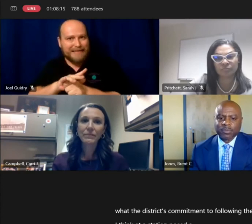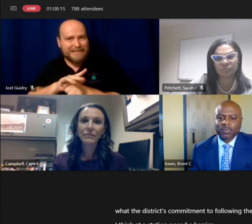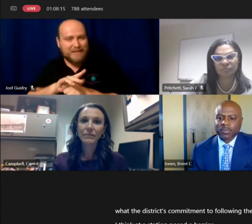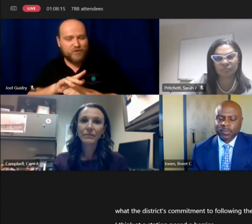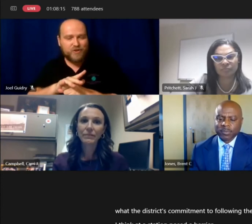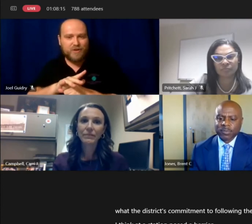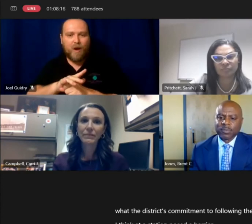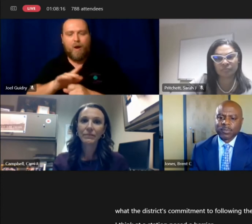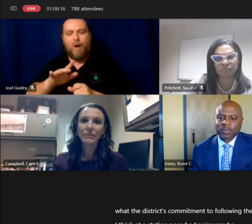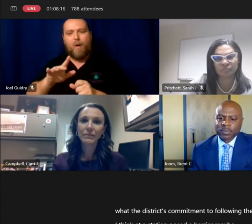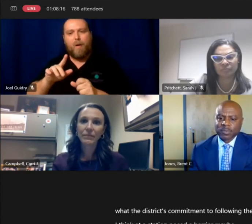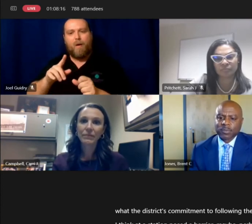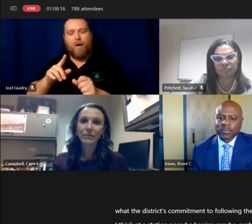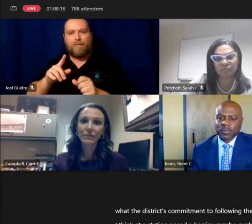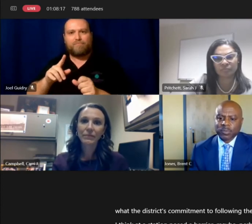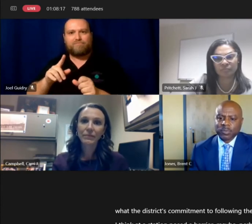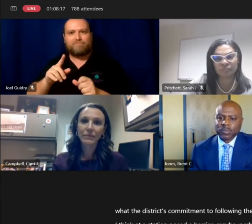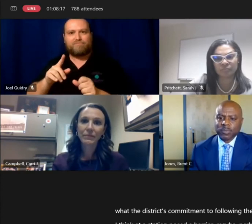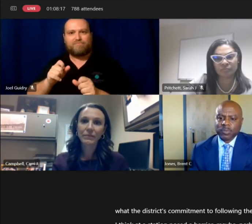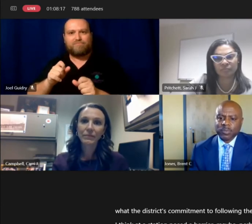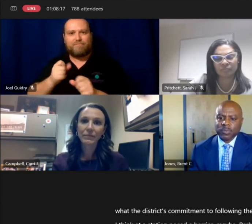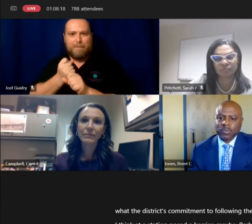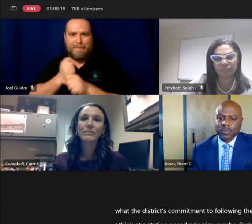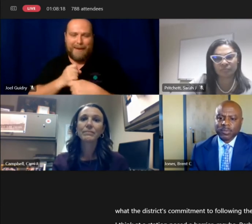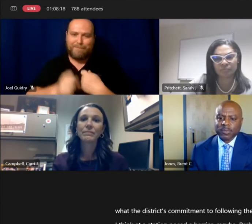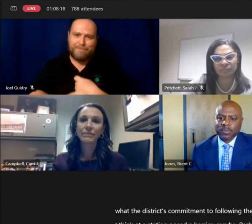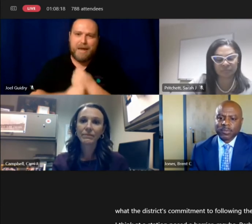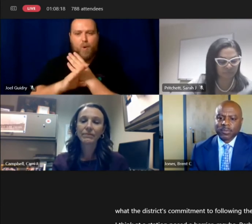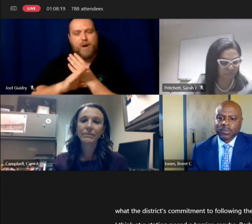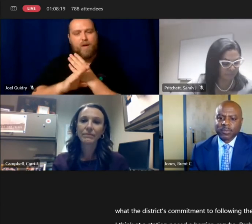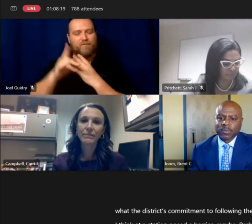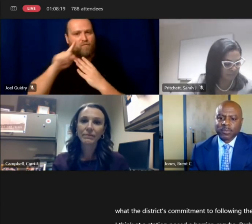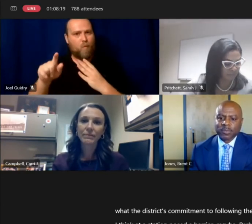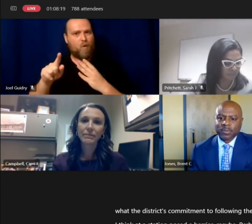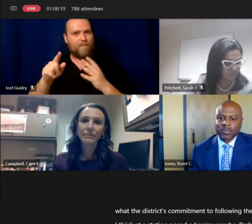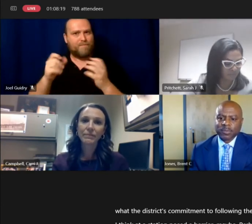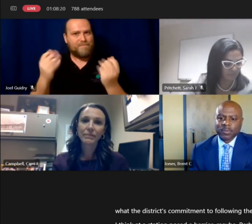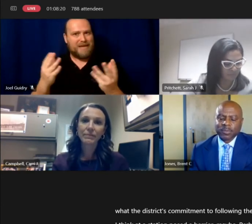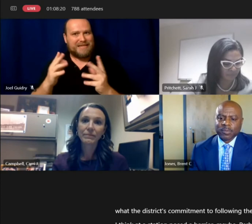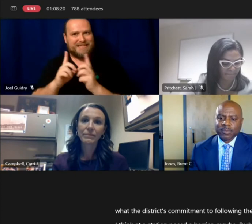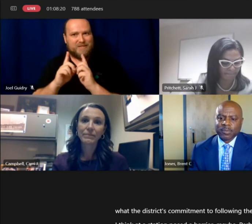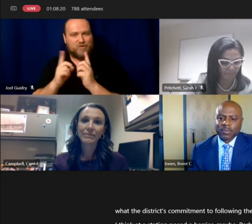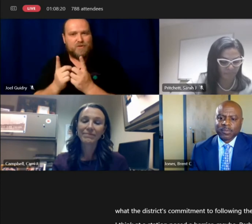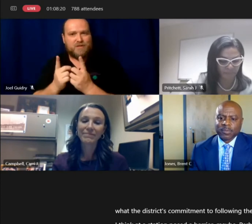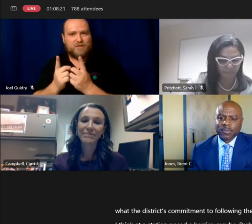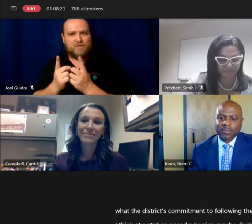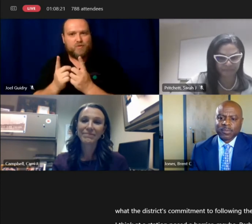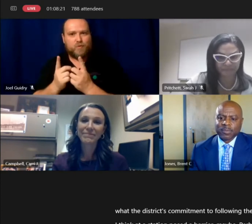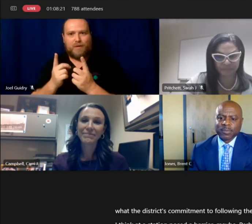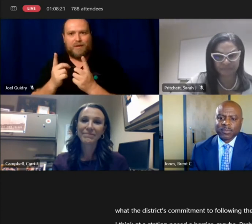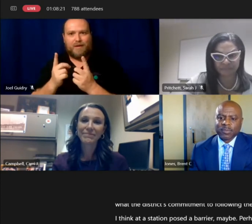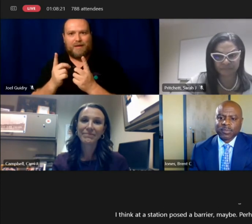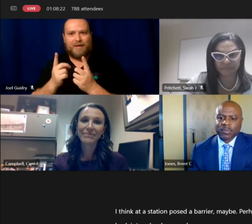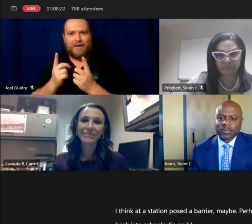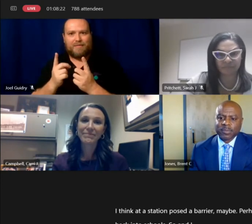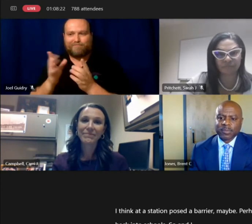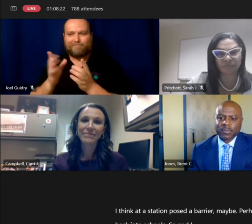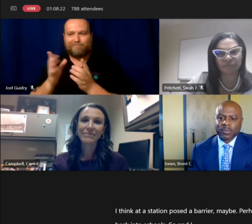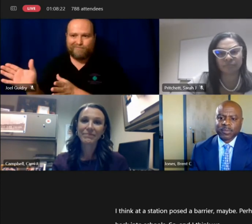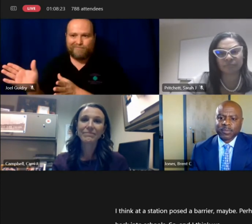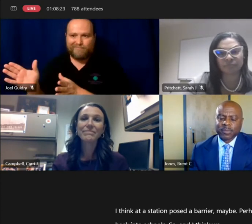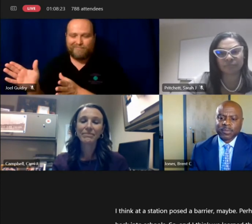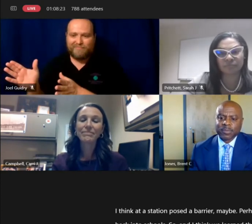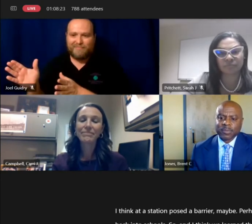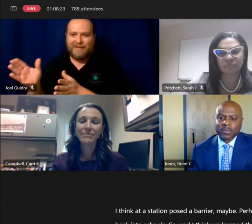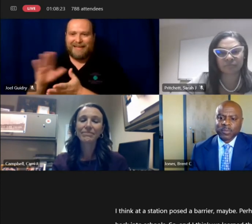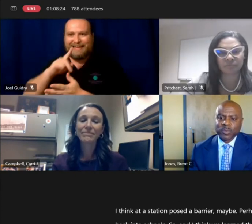many districts to get kiddos back into schools. So, and I think we learned that perhaps it wasn't the most